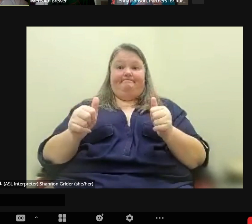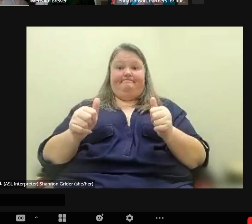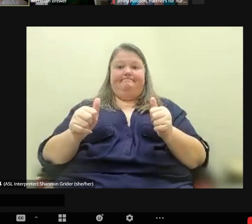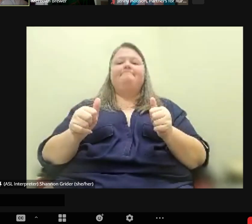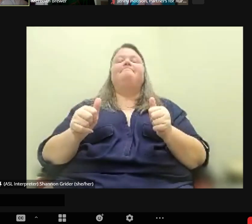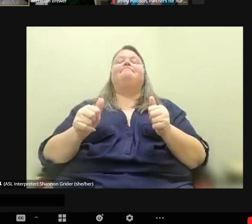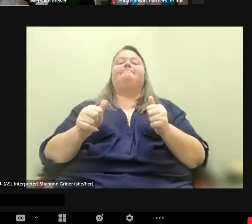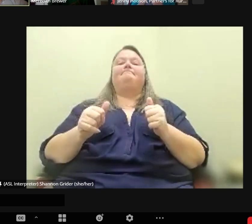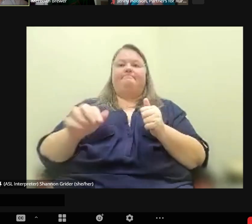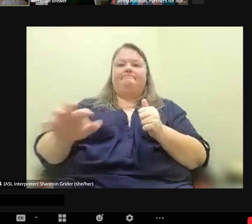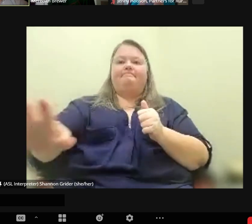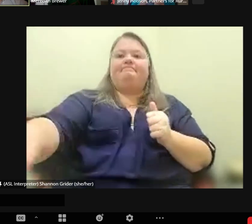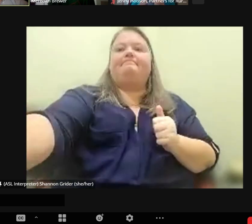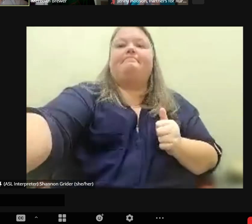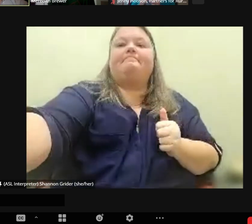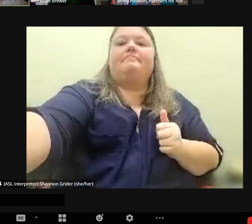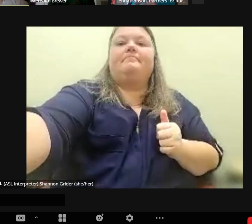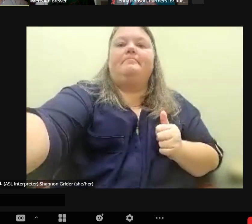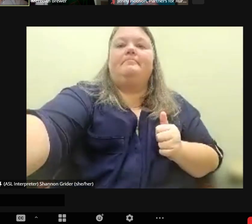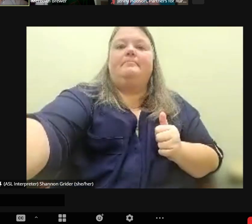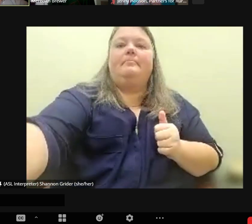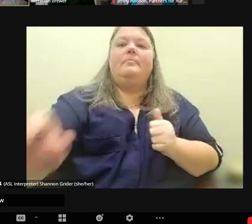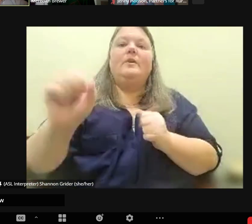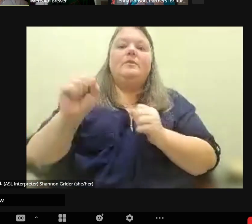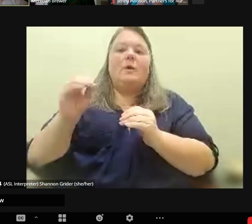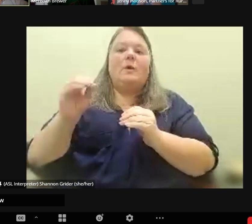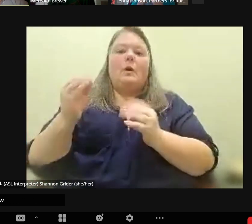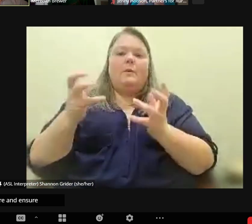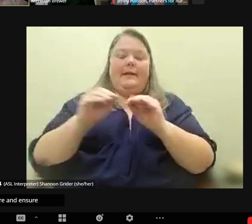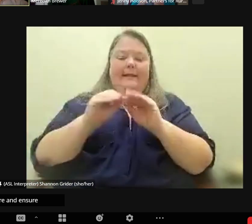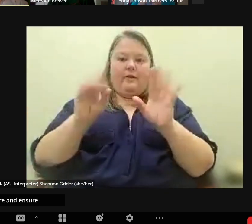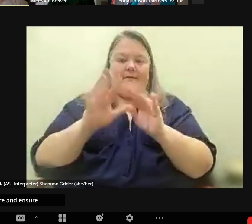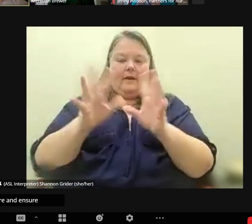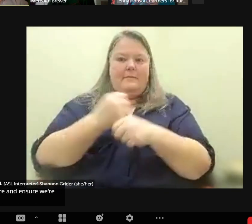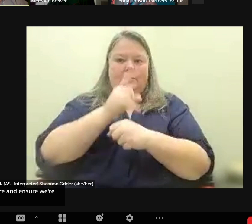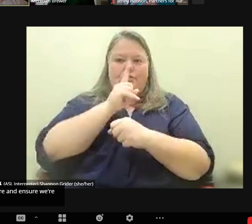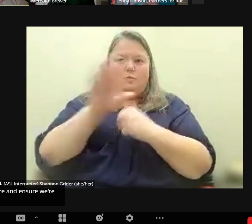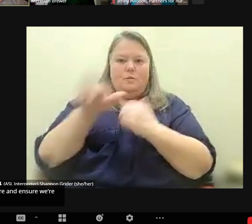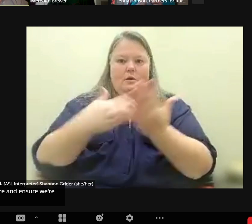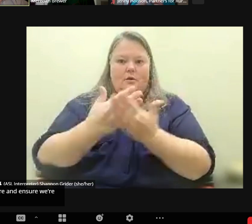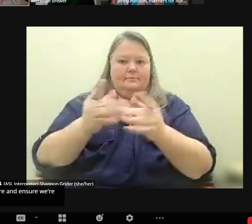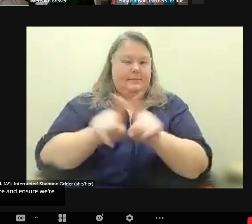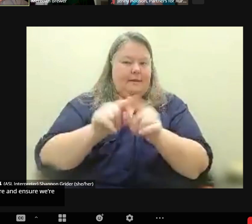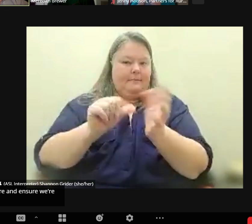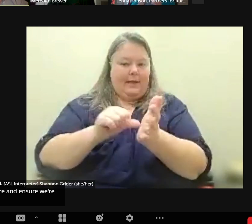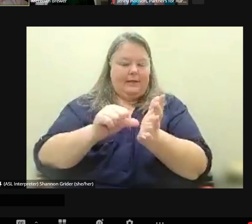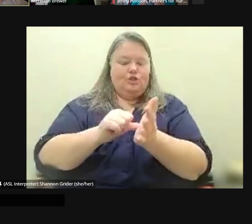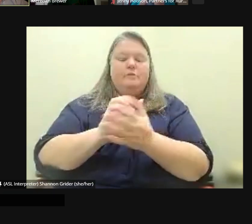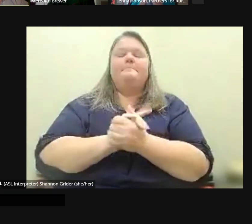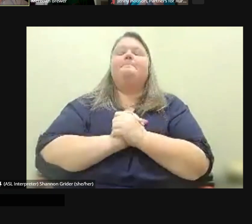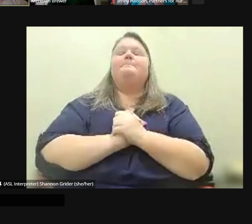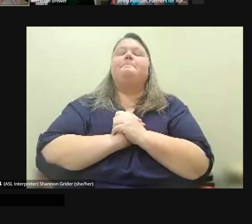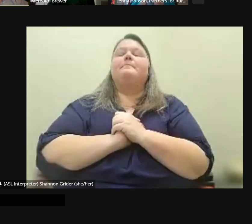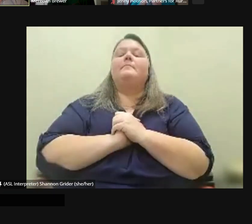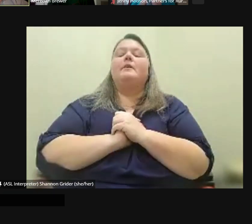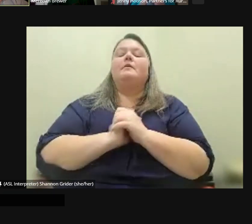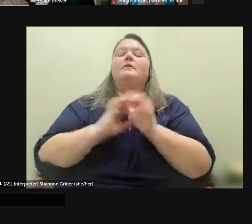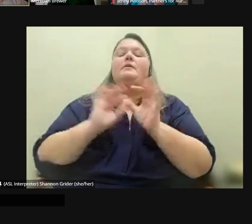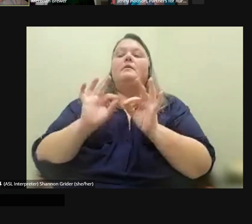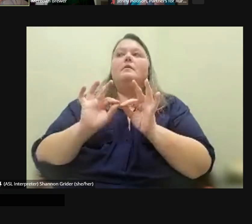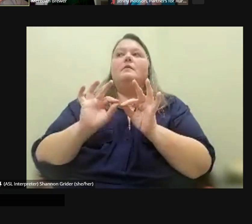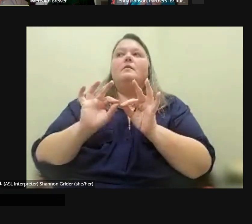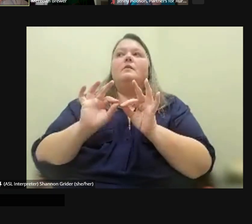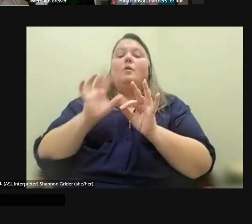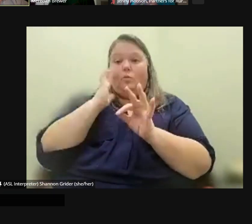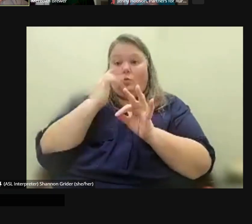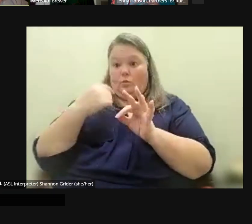So just to clarify here and ensure we're on the same page, we will work on